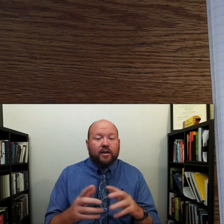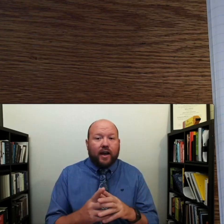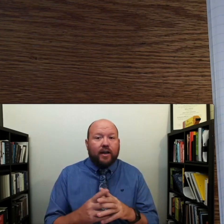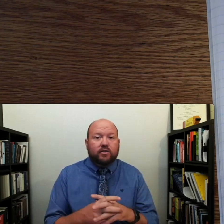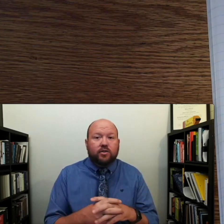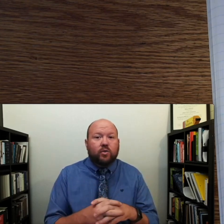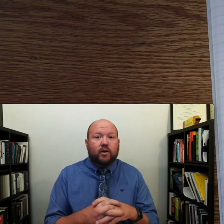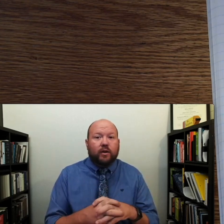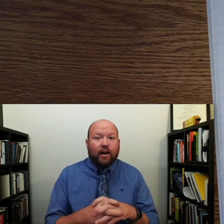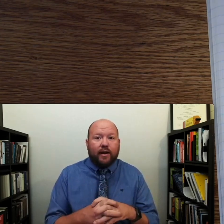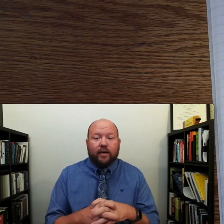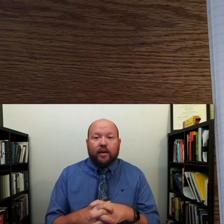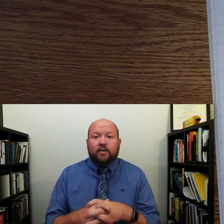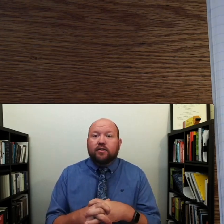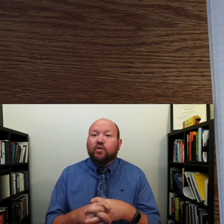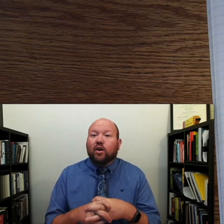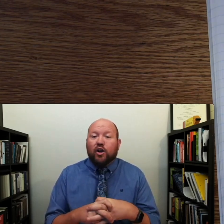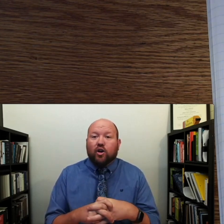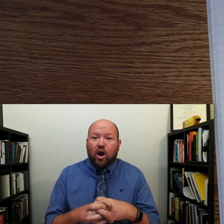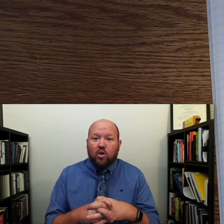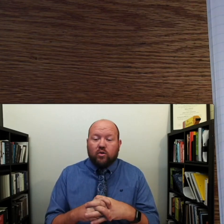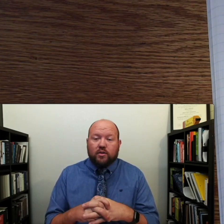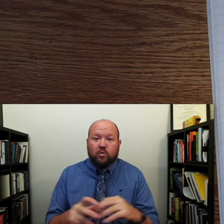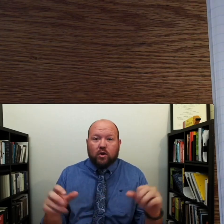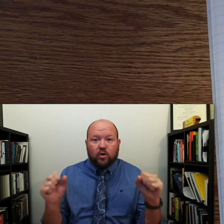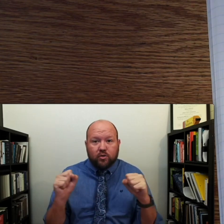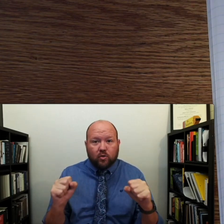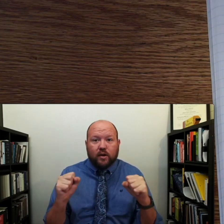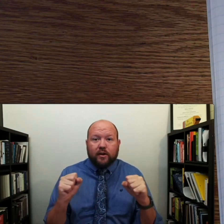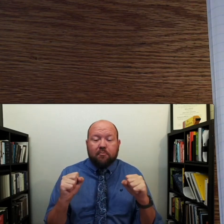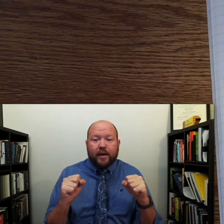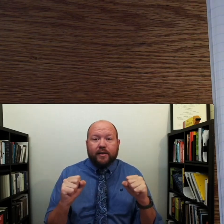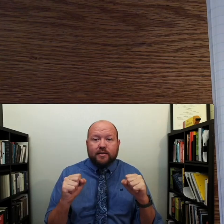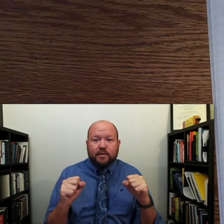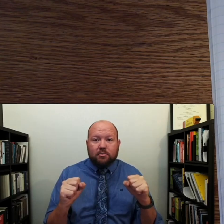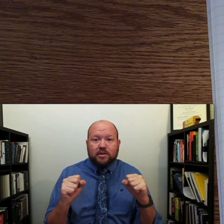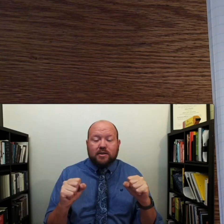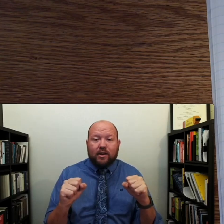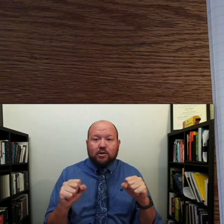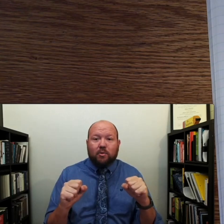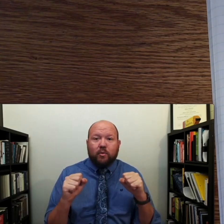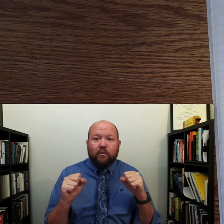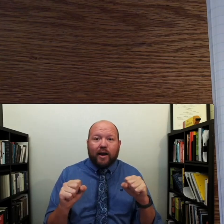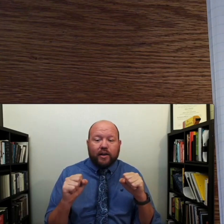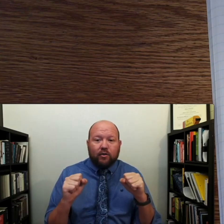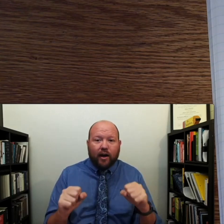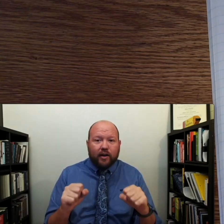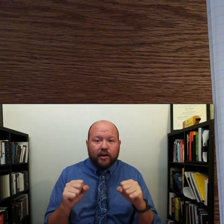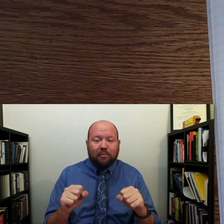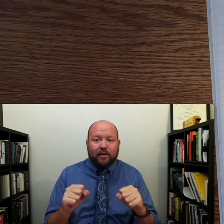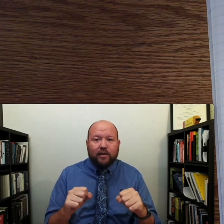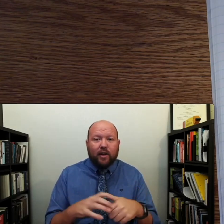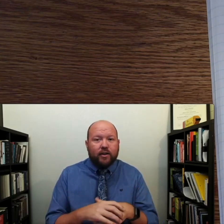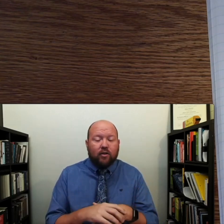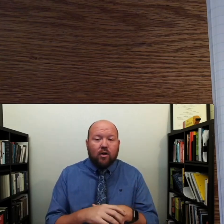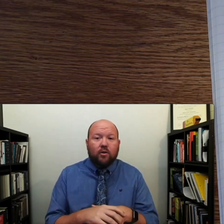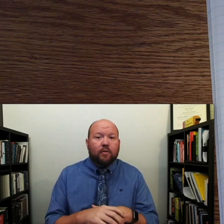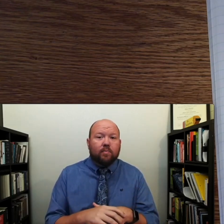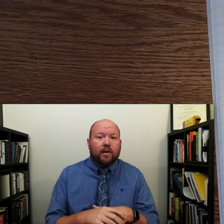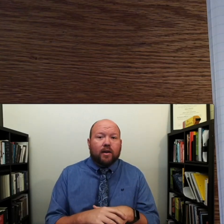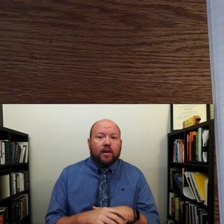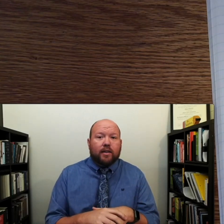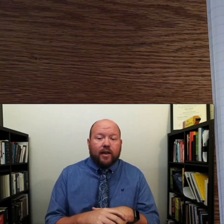for today is to, when we write it, to do it on your own. So we'll go through the work of breaking the syllables and sounds, but when we write it, you write it independently on your